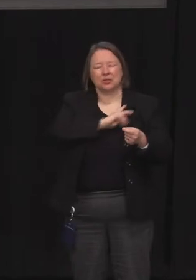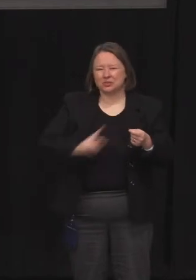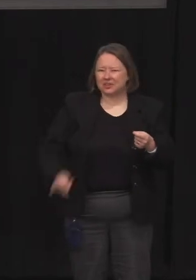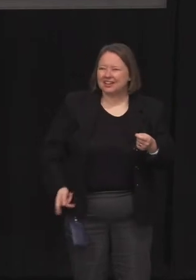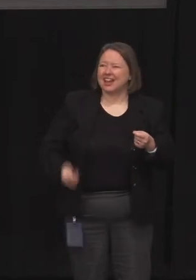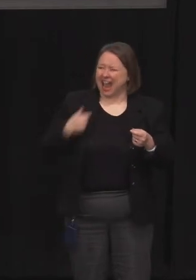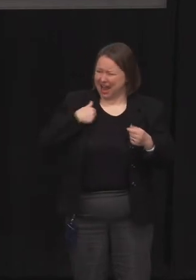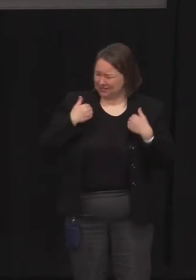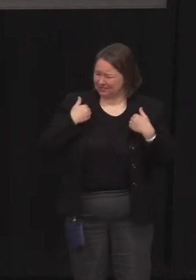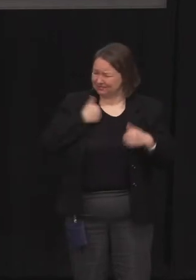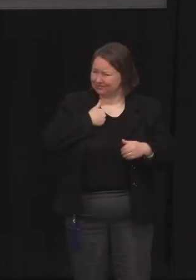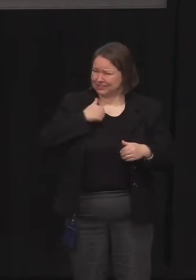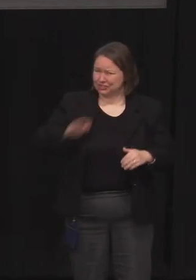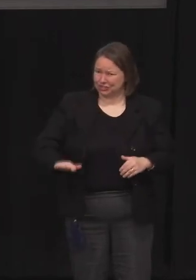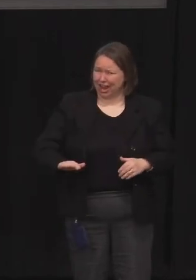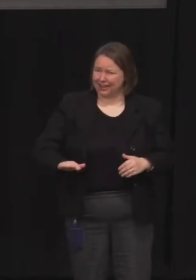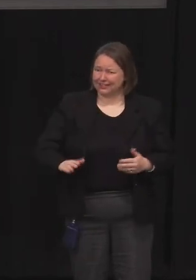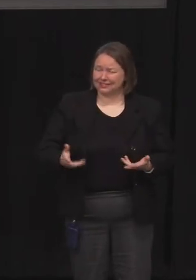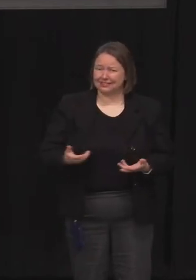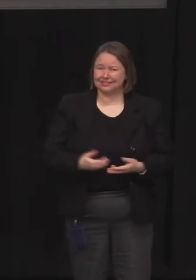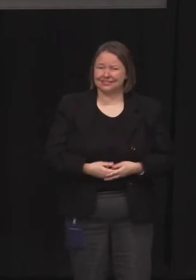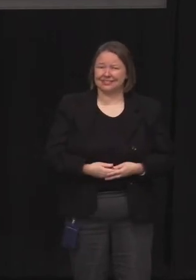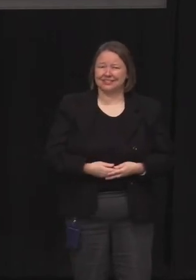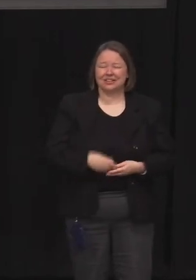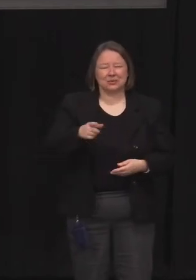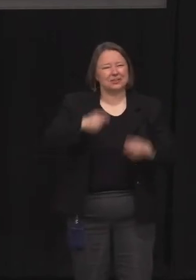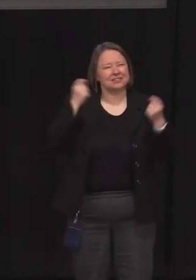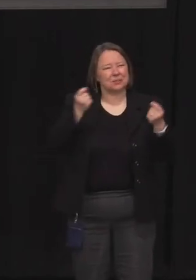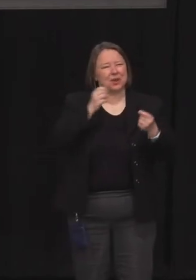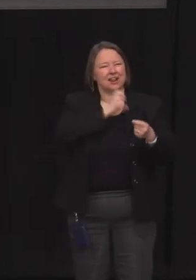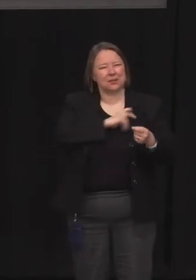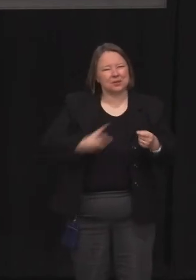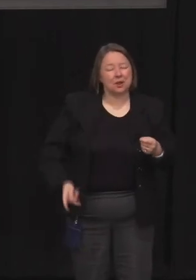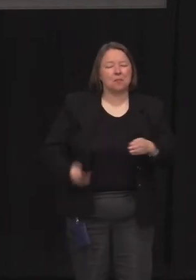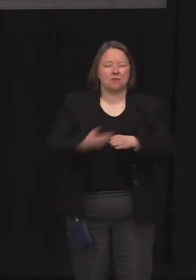child. We celebrated King well before it was